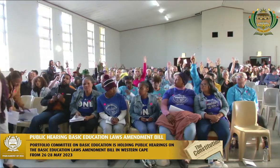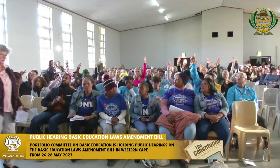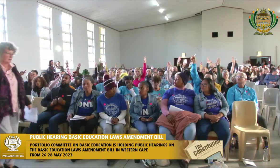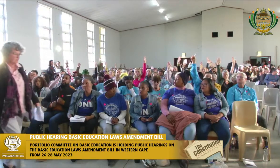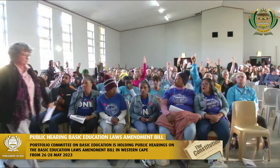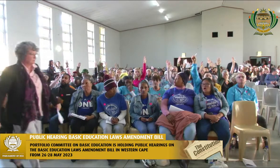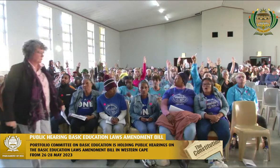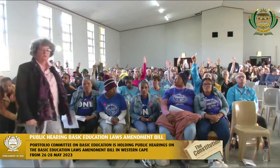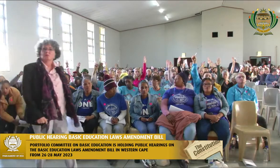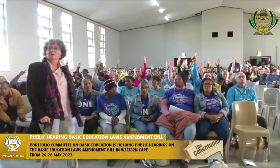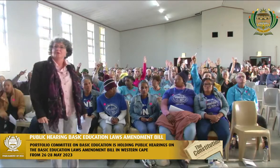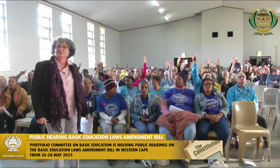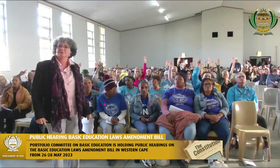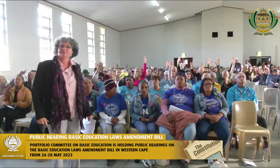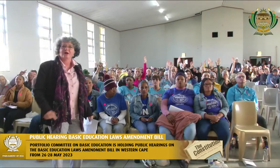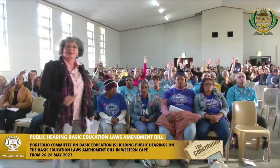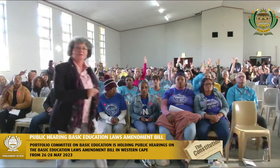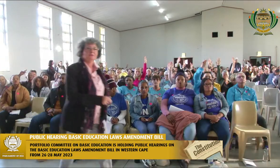I said one.